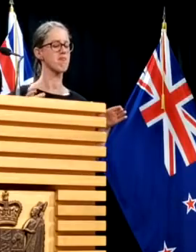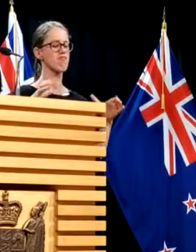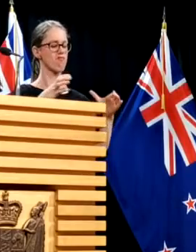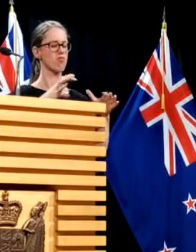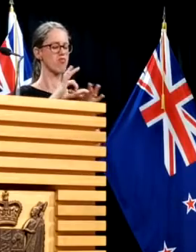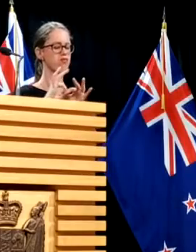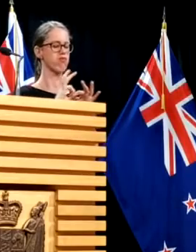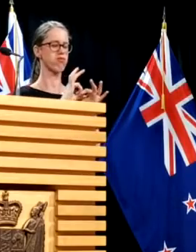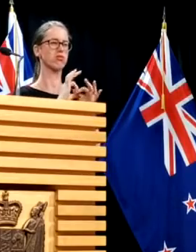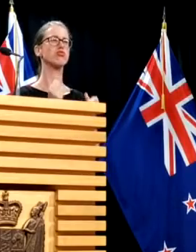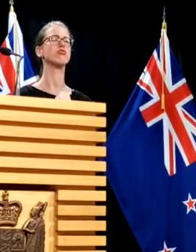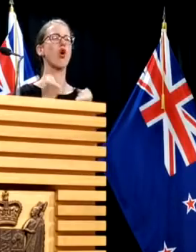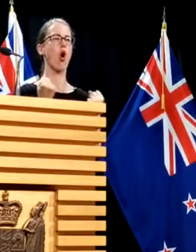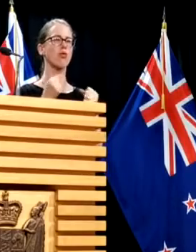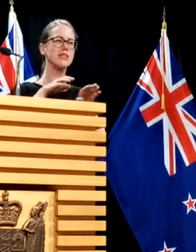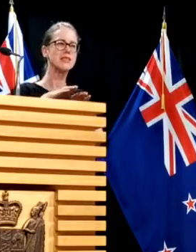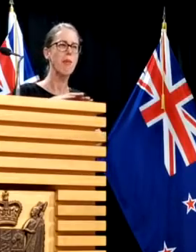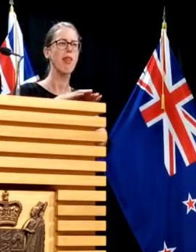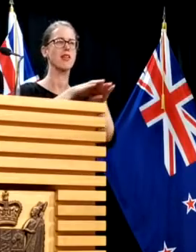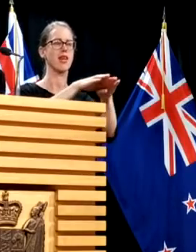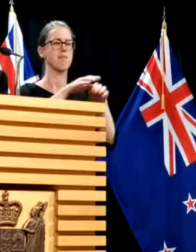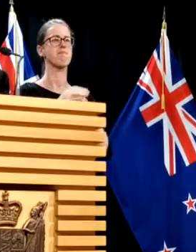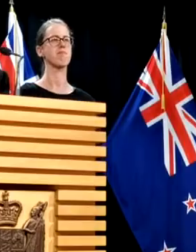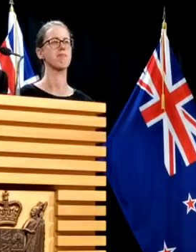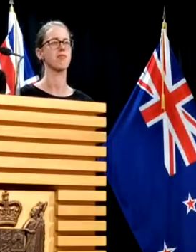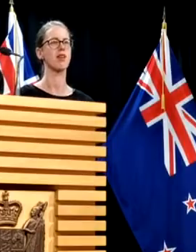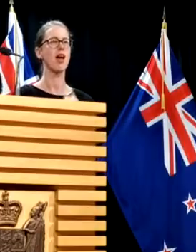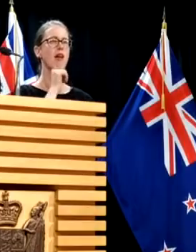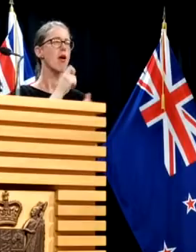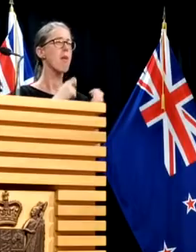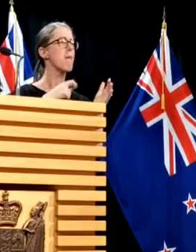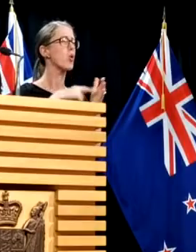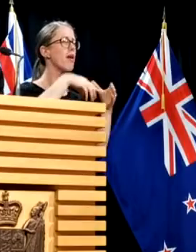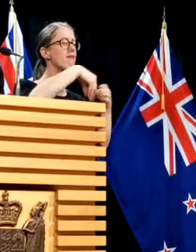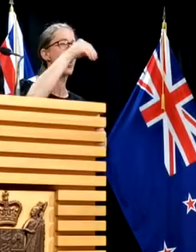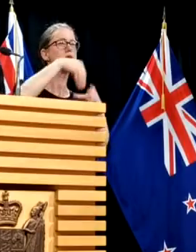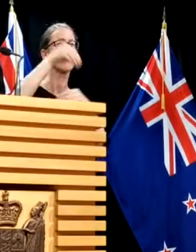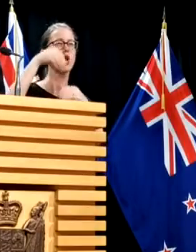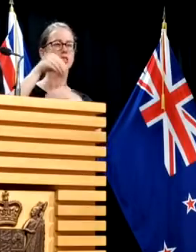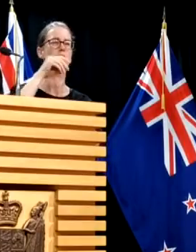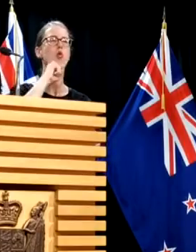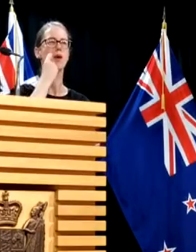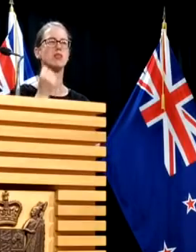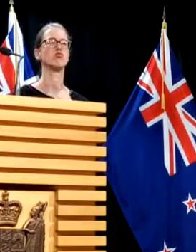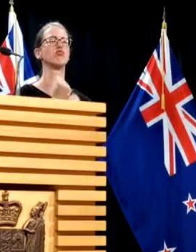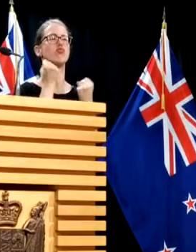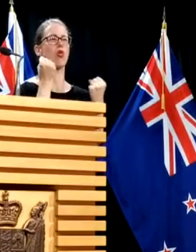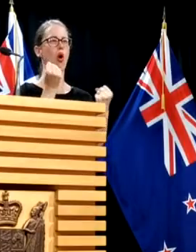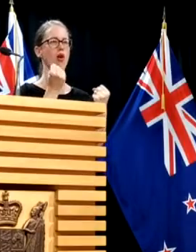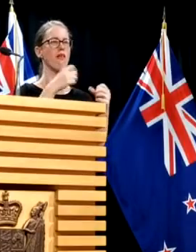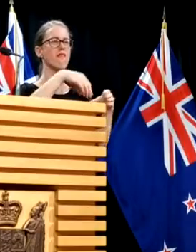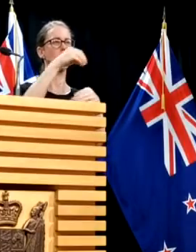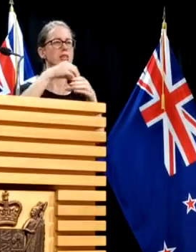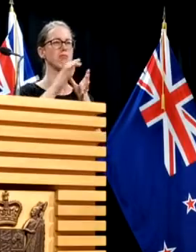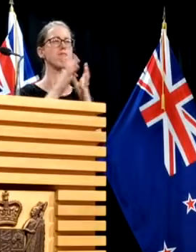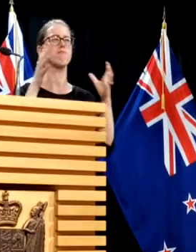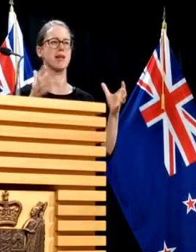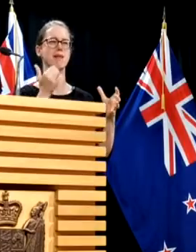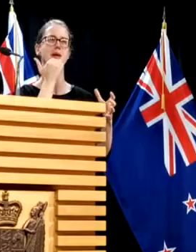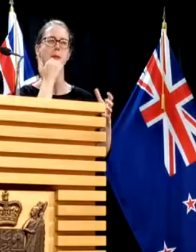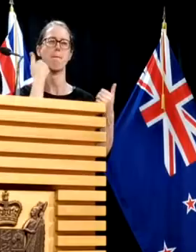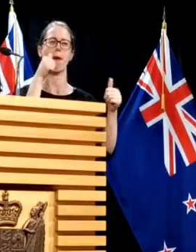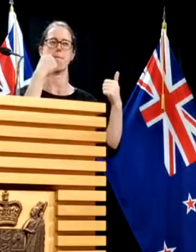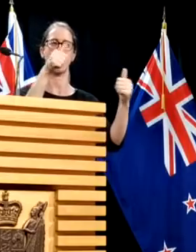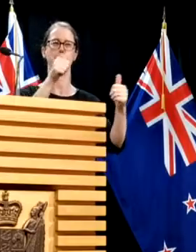stability and will ensure there is always a strong majority in Parliament on the most important votes. As